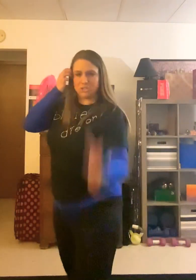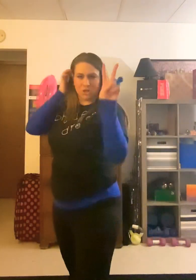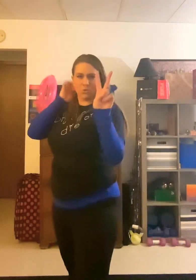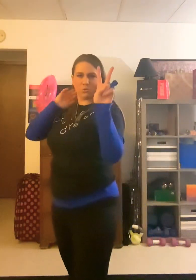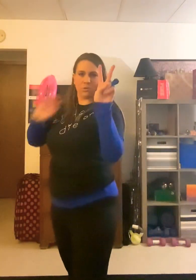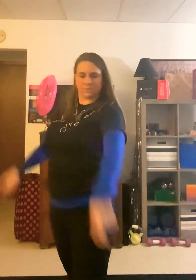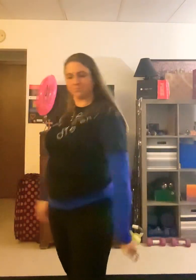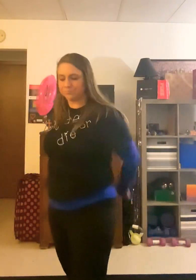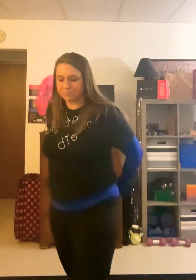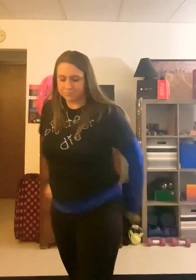too.